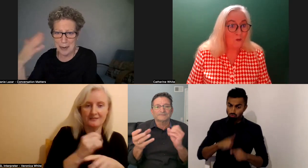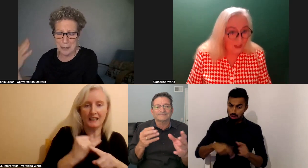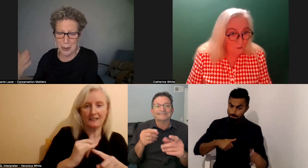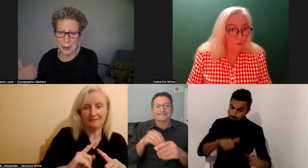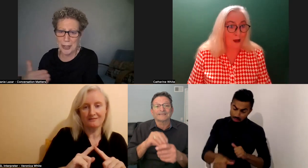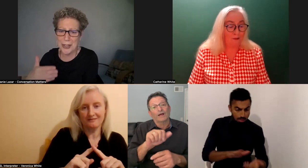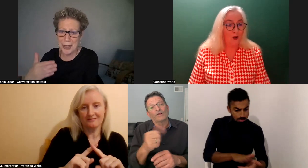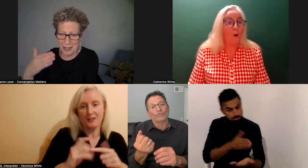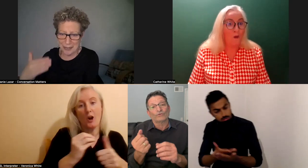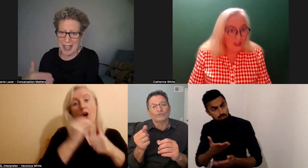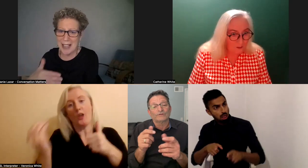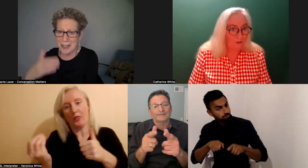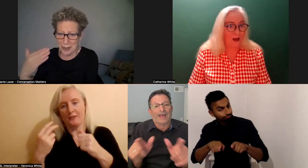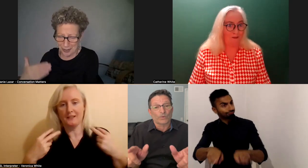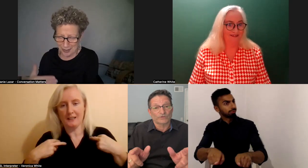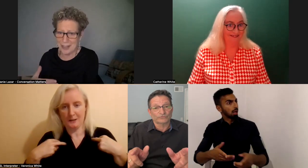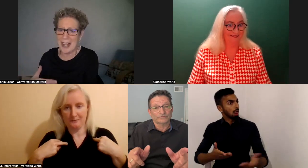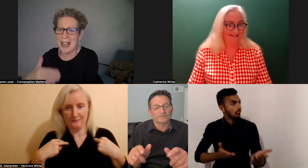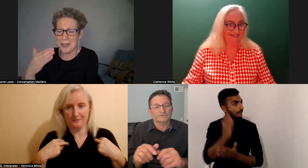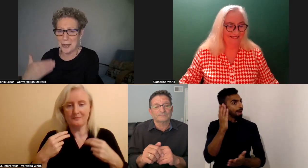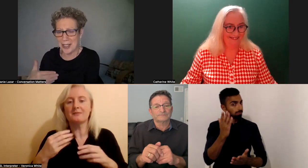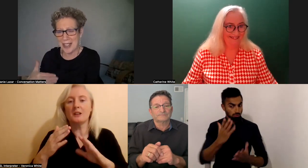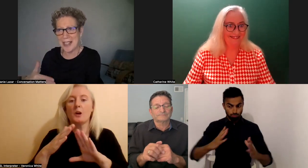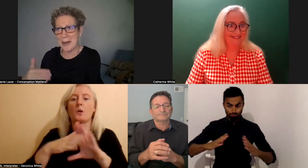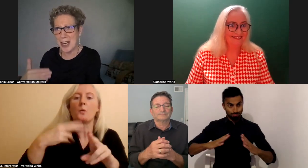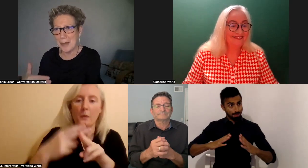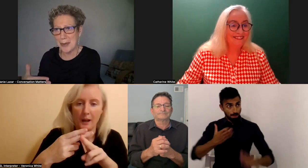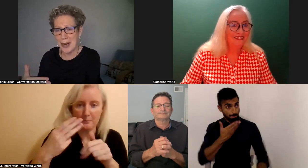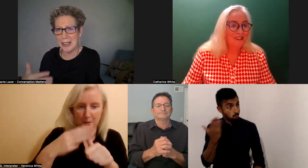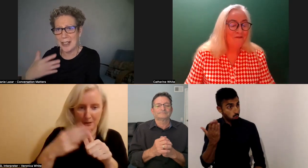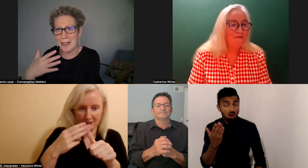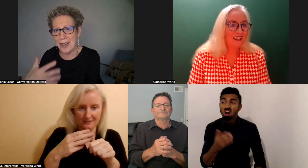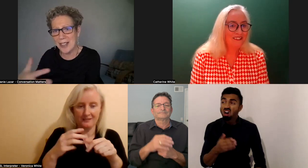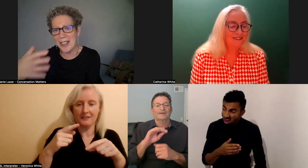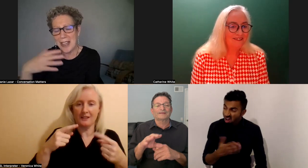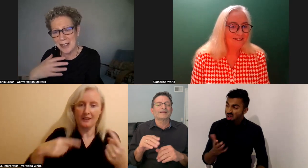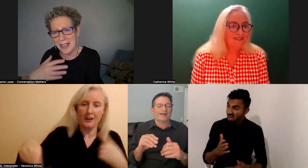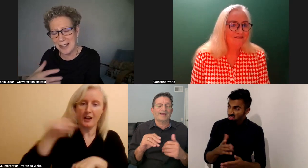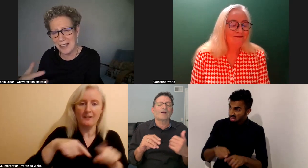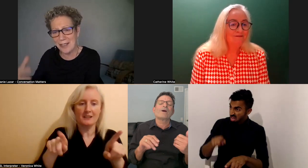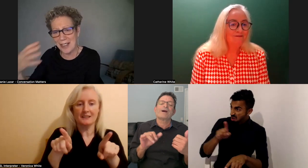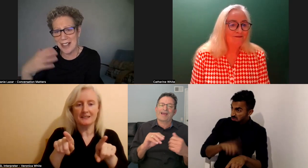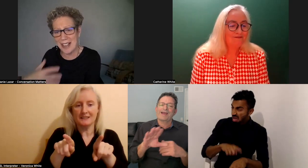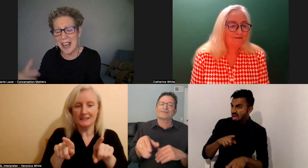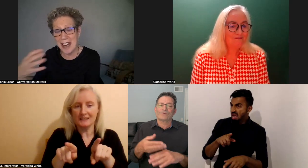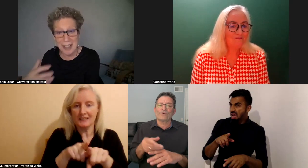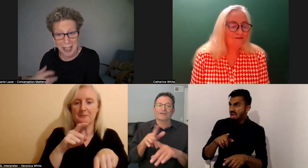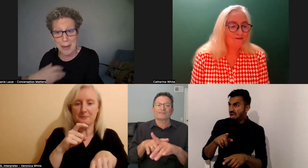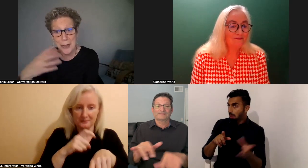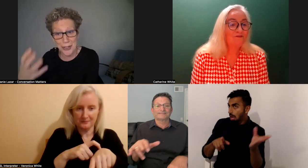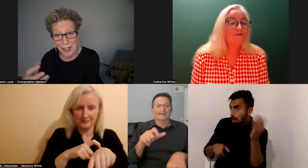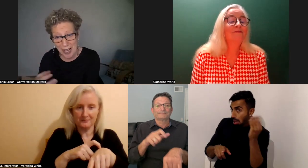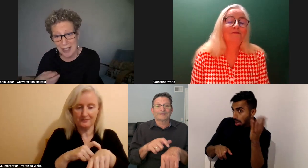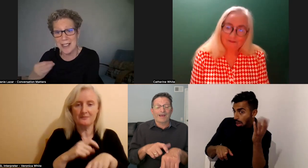And without prep. Without prep. And at the same time as well, reading and hearing